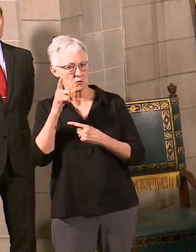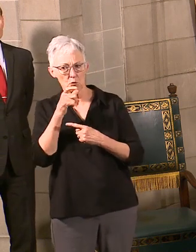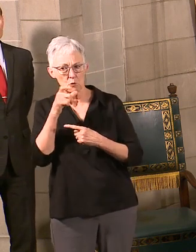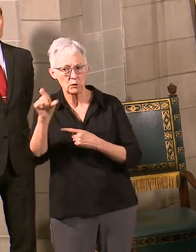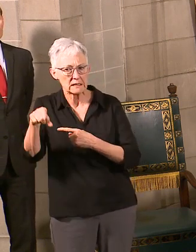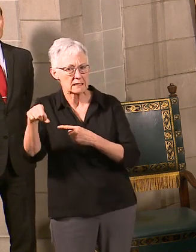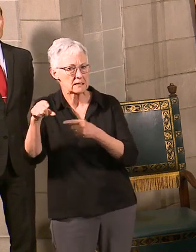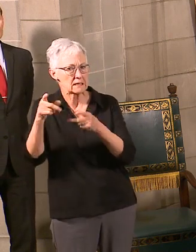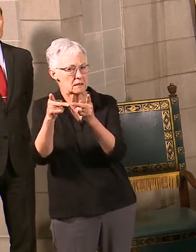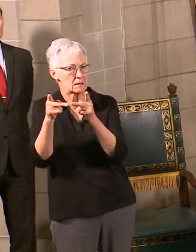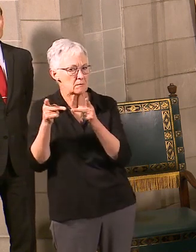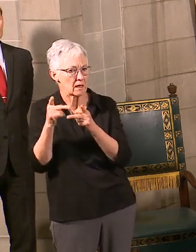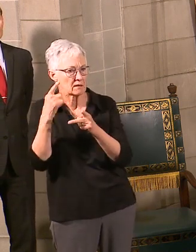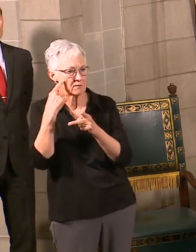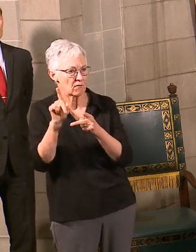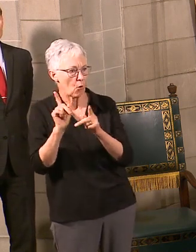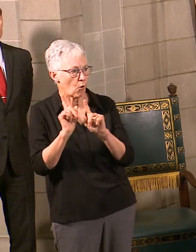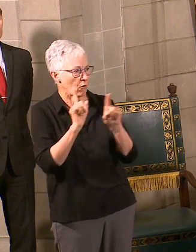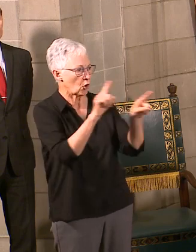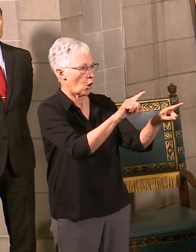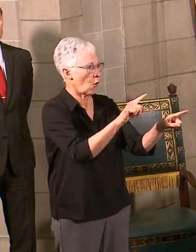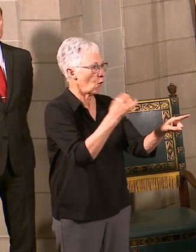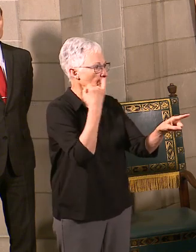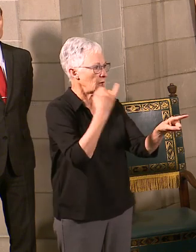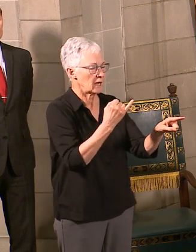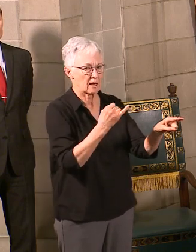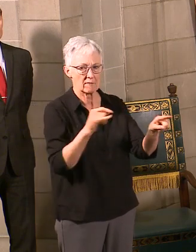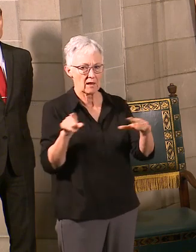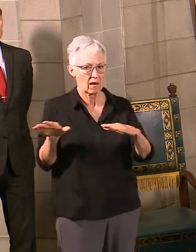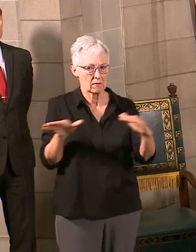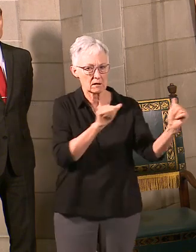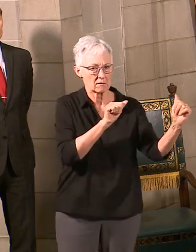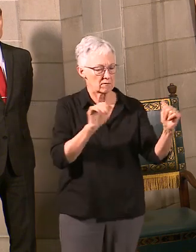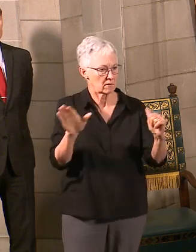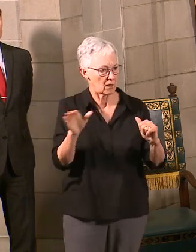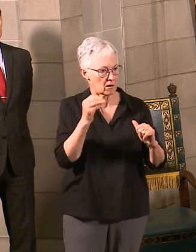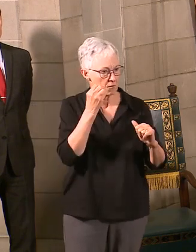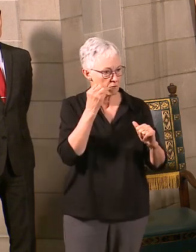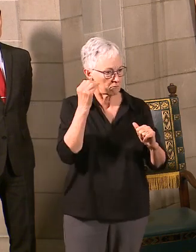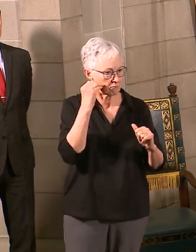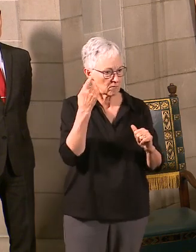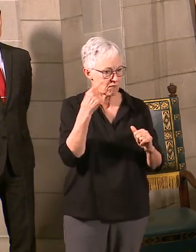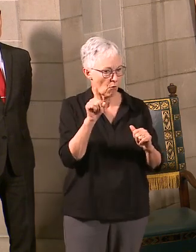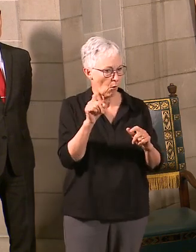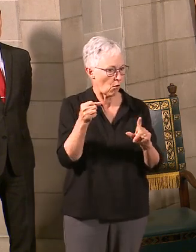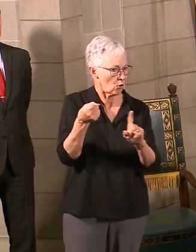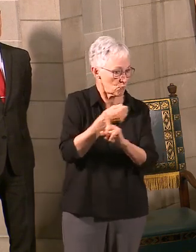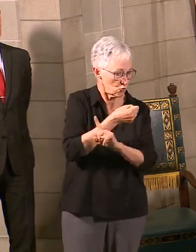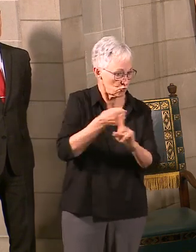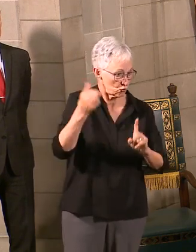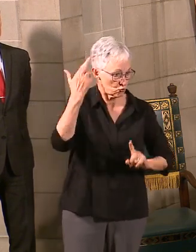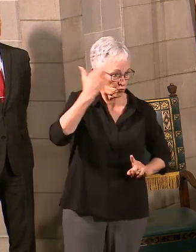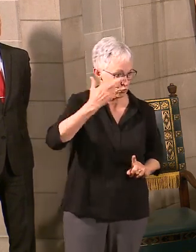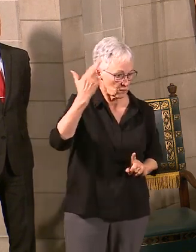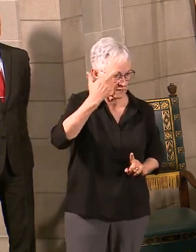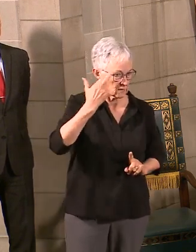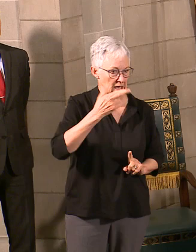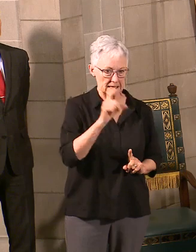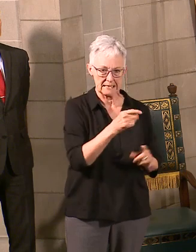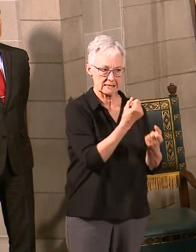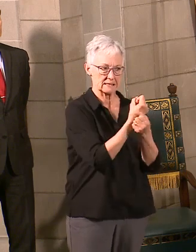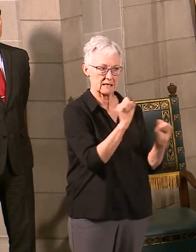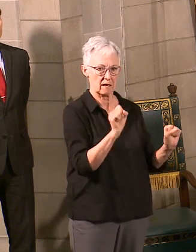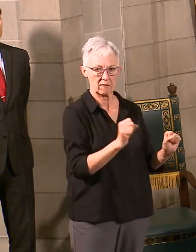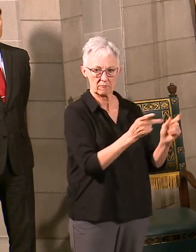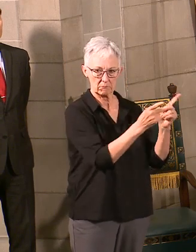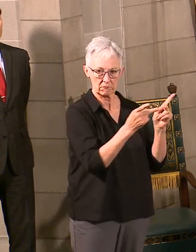and that's where temporary housing comes into place. So with regard to, there's a lot of issues around that. So first of all, one of the things that